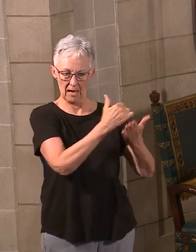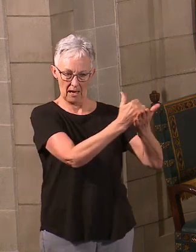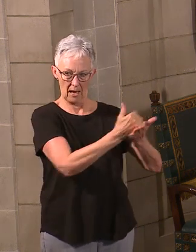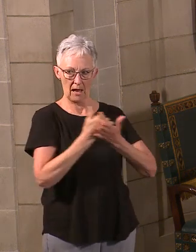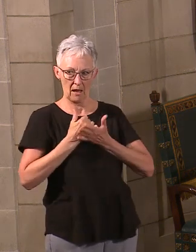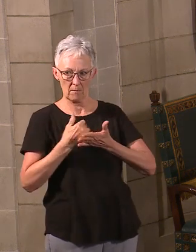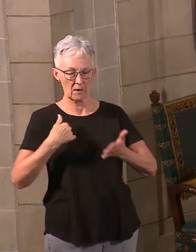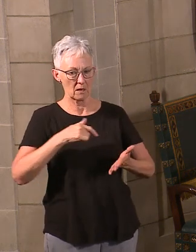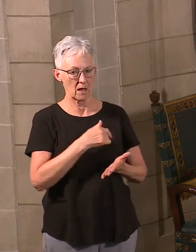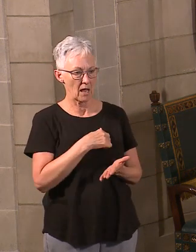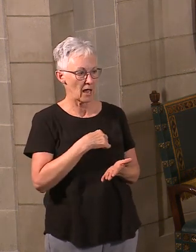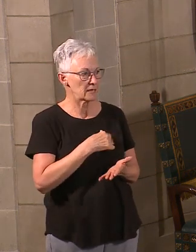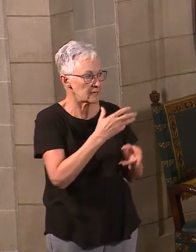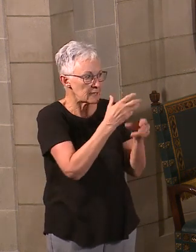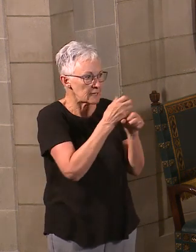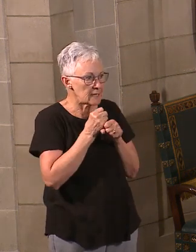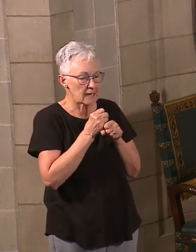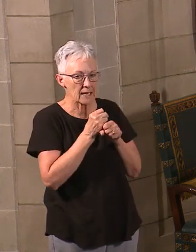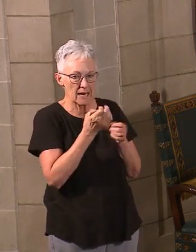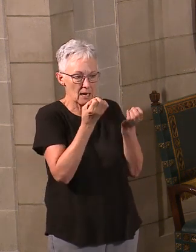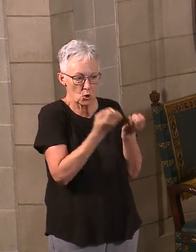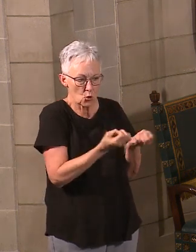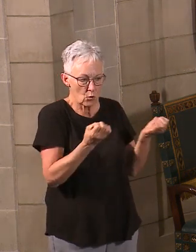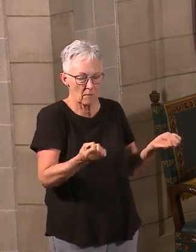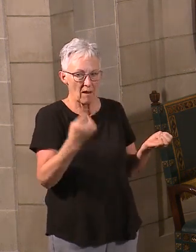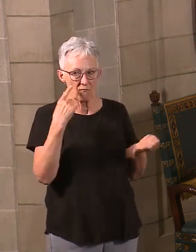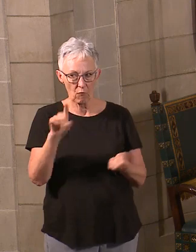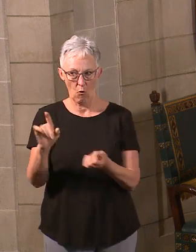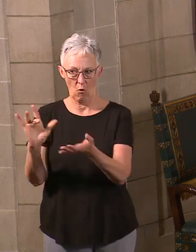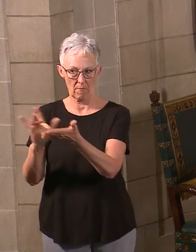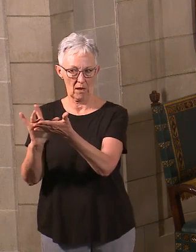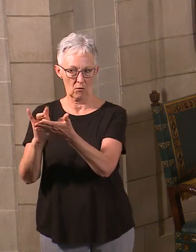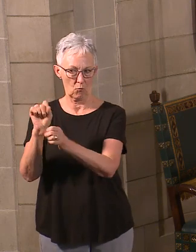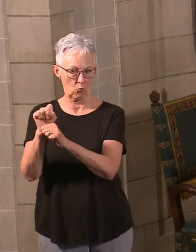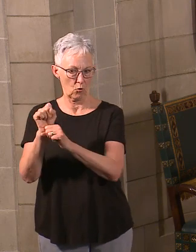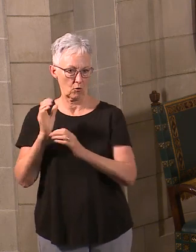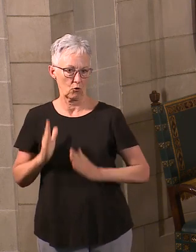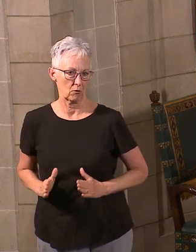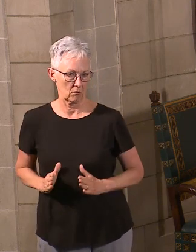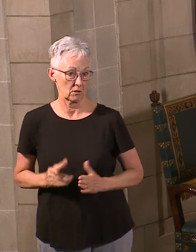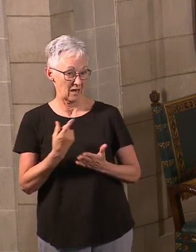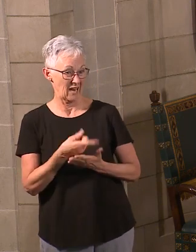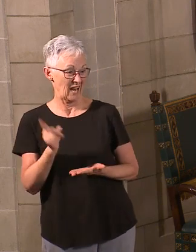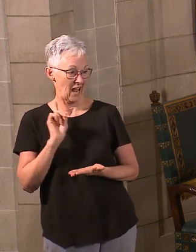critical PPE, or that personal protection equipment. Last week they brought in about